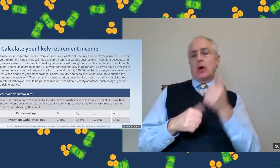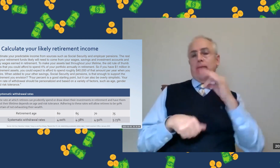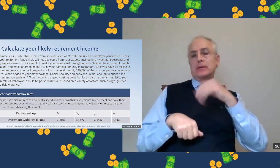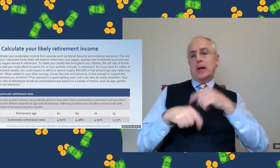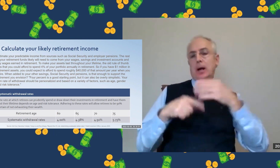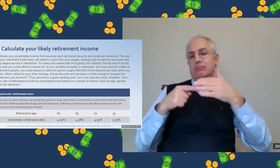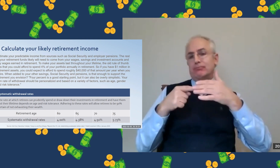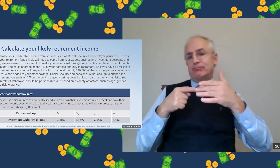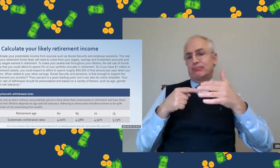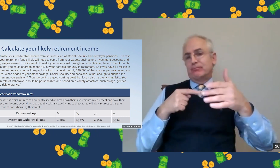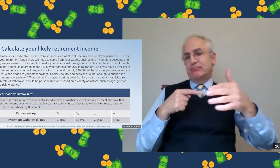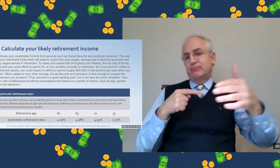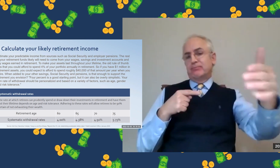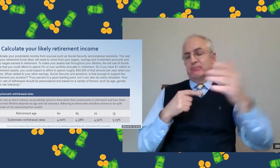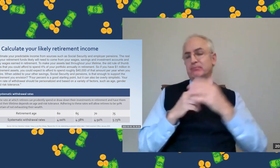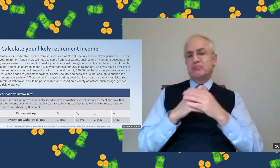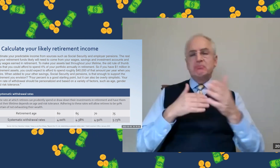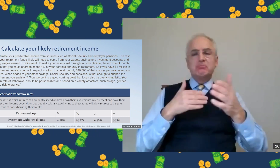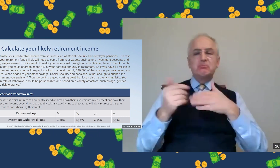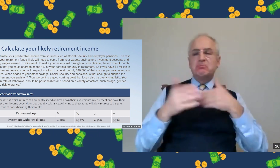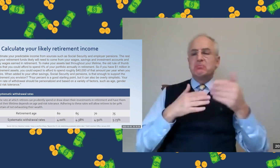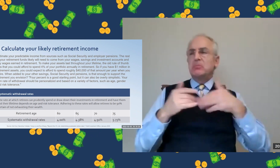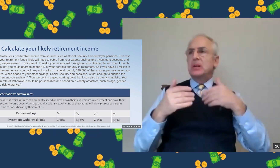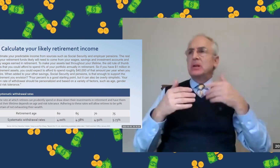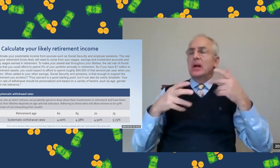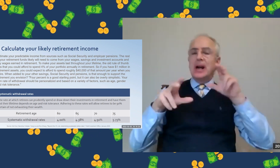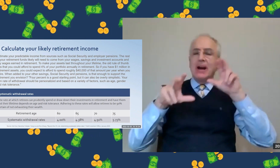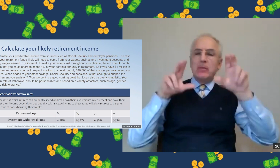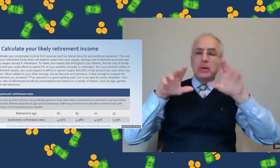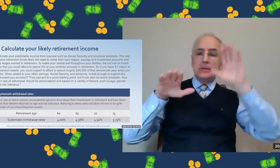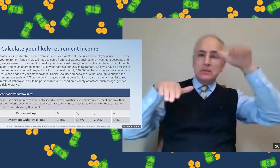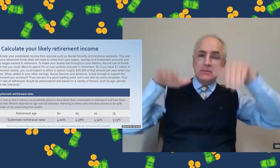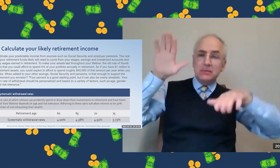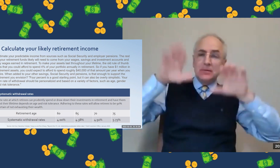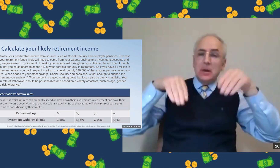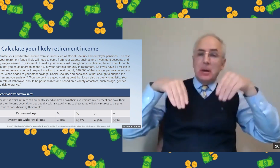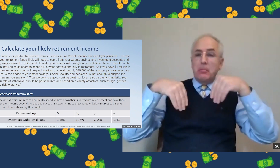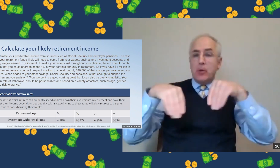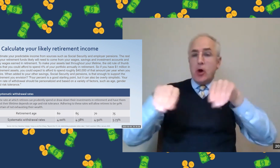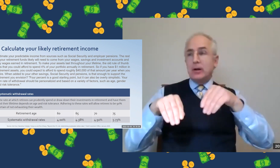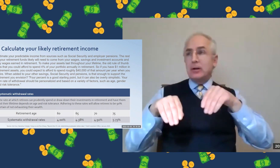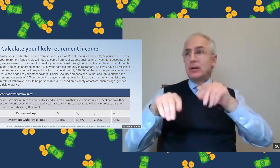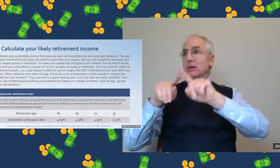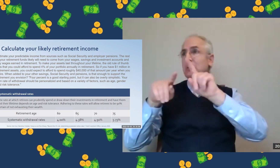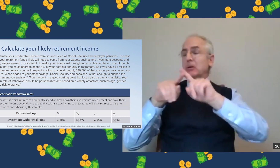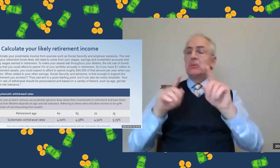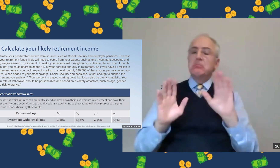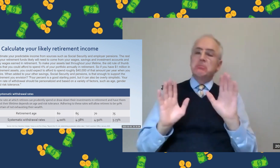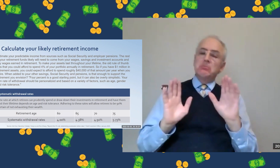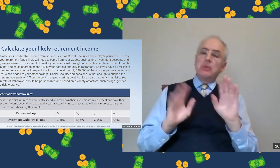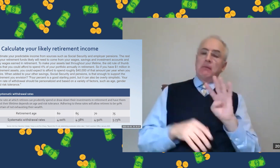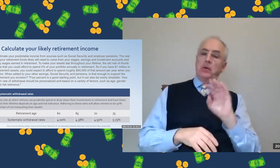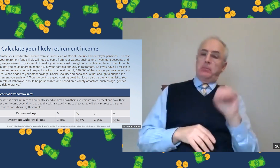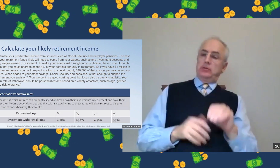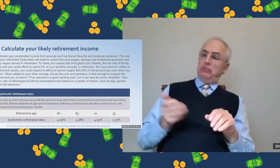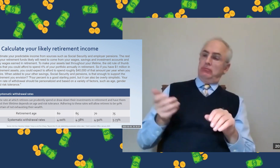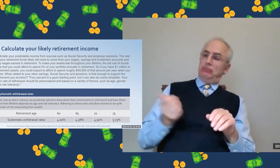you have time to develop a strategy to save. And we know that the market is volatile,